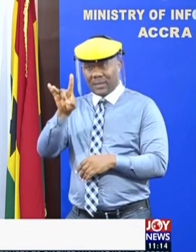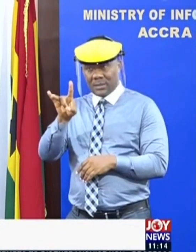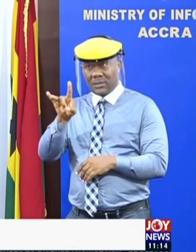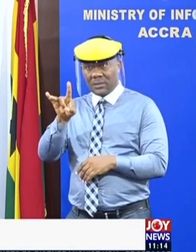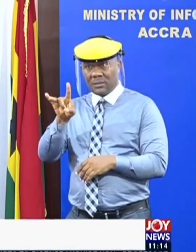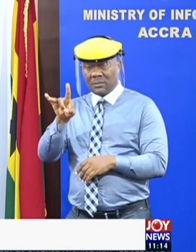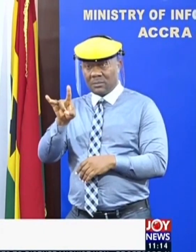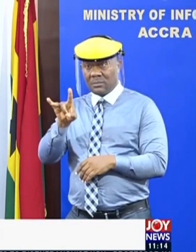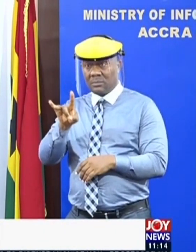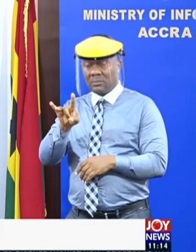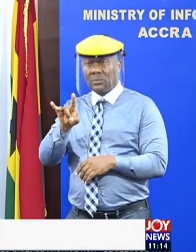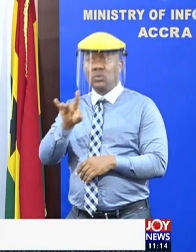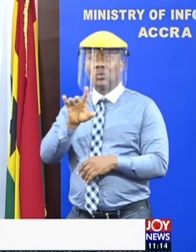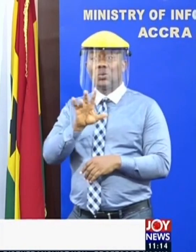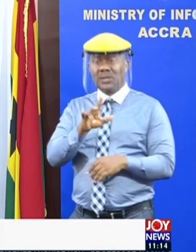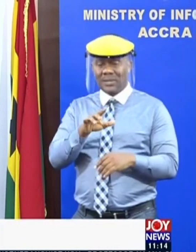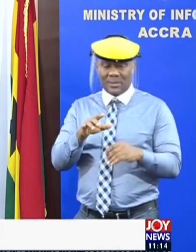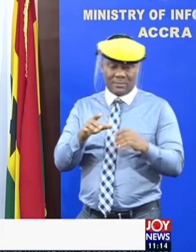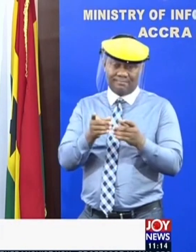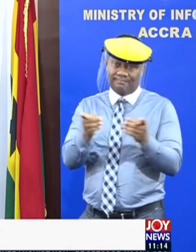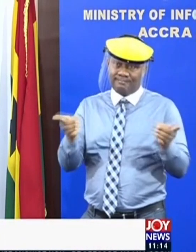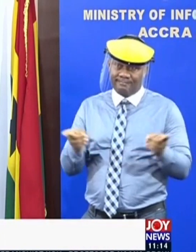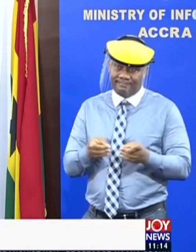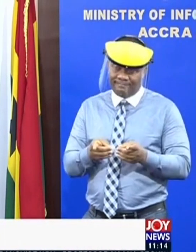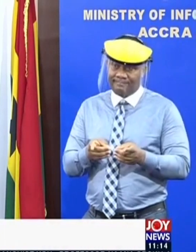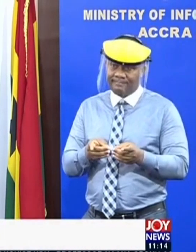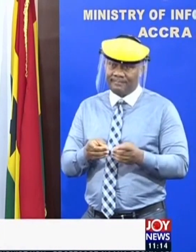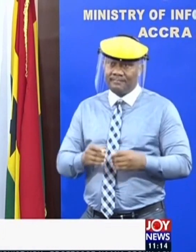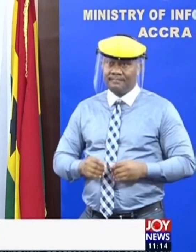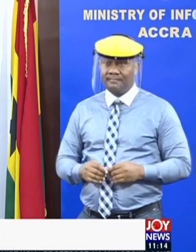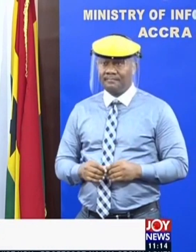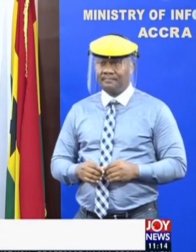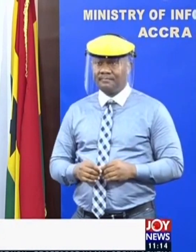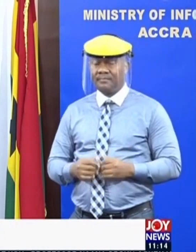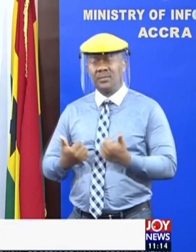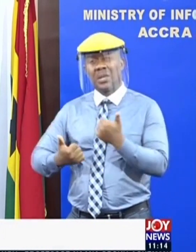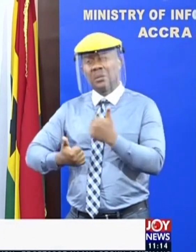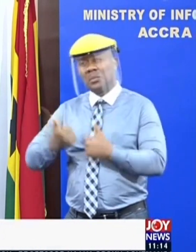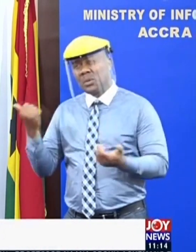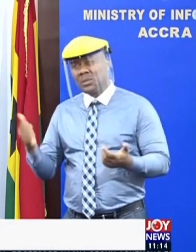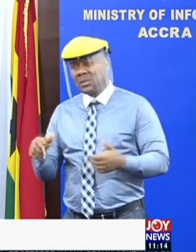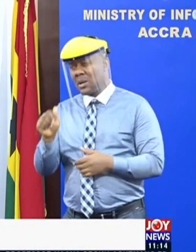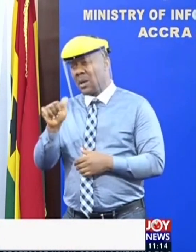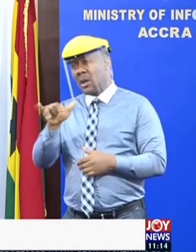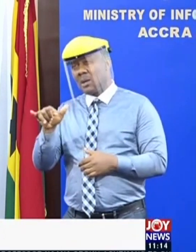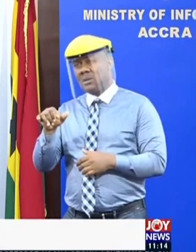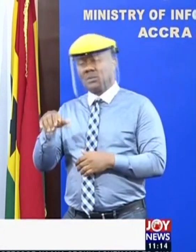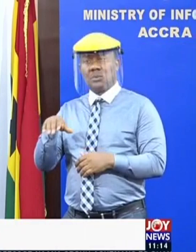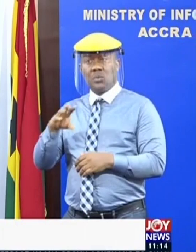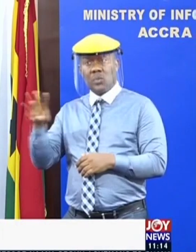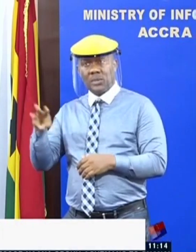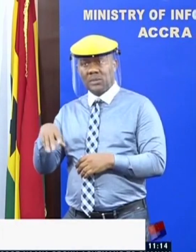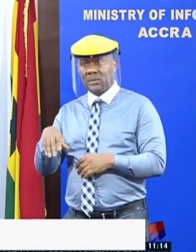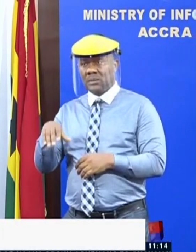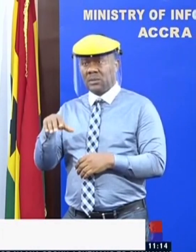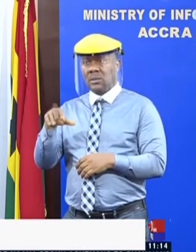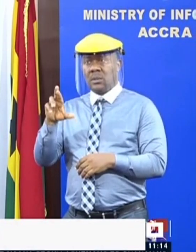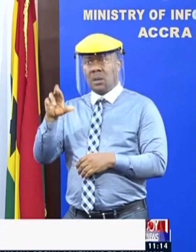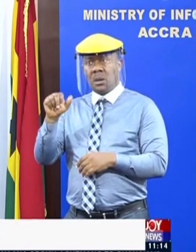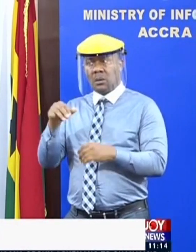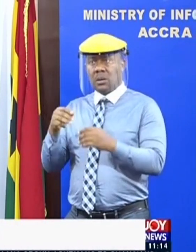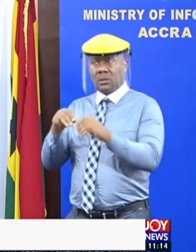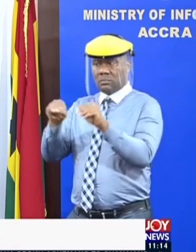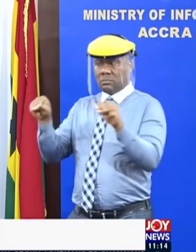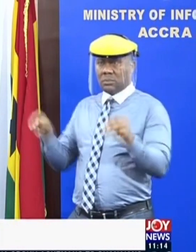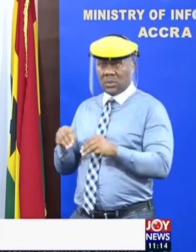23 districts out of the 29 in Greater Accra. Majority were Ayawaso West, Accra Metro, and Korle Klottey.